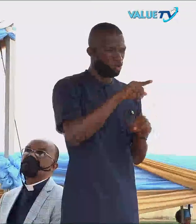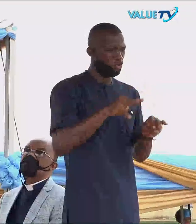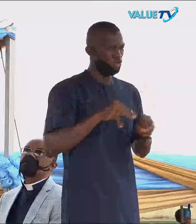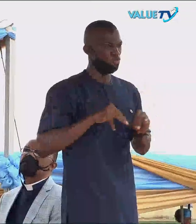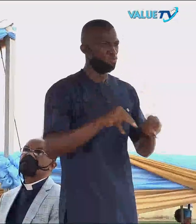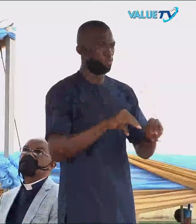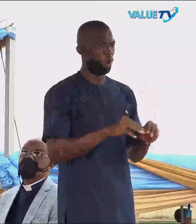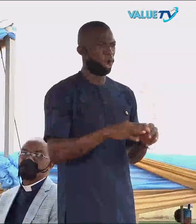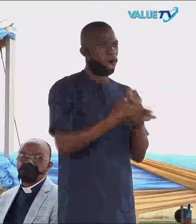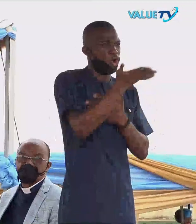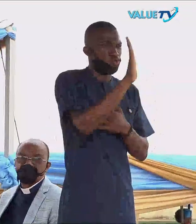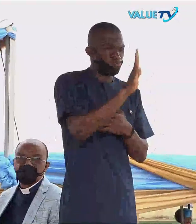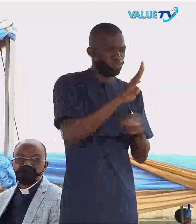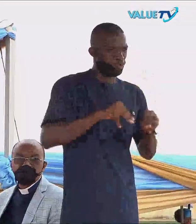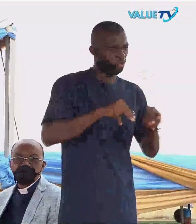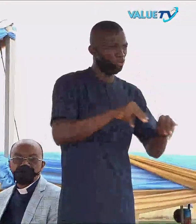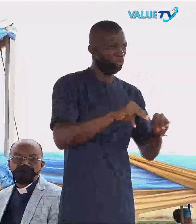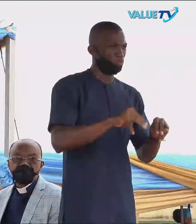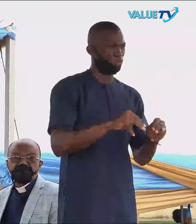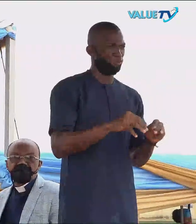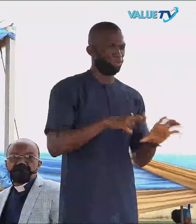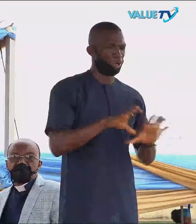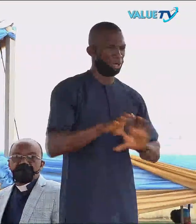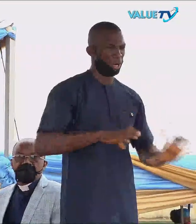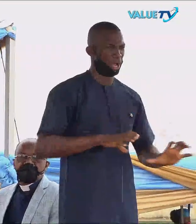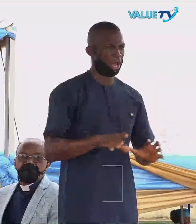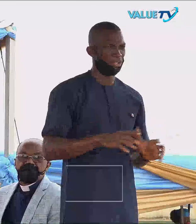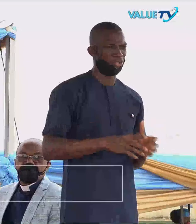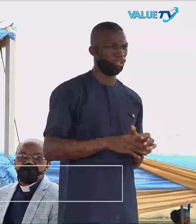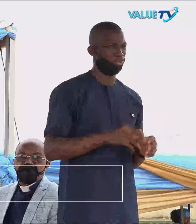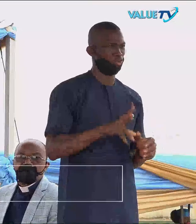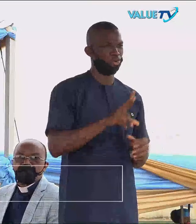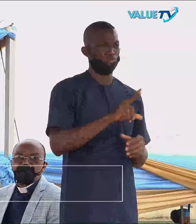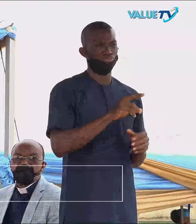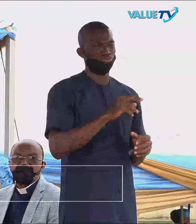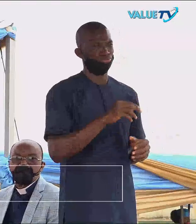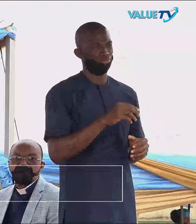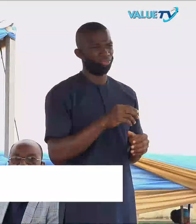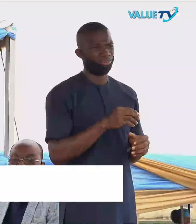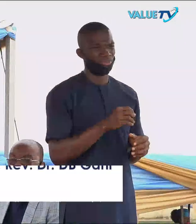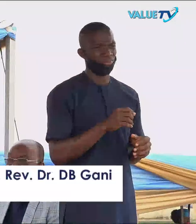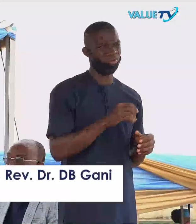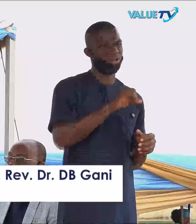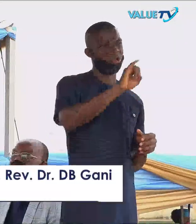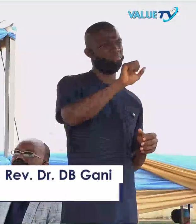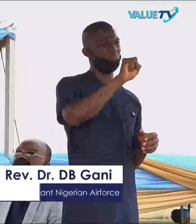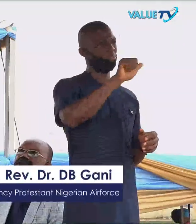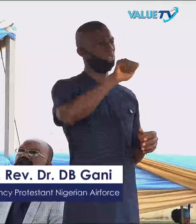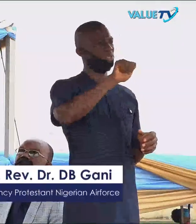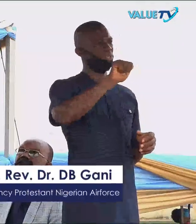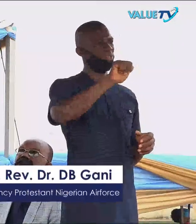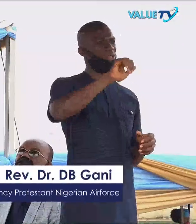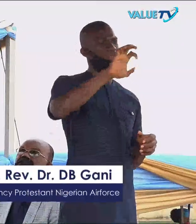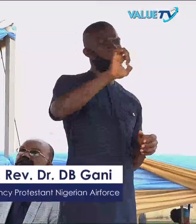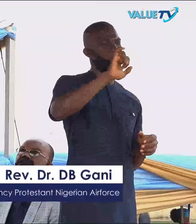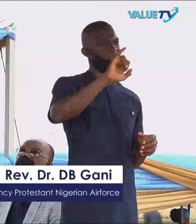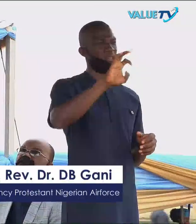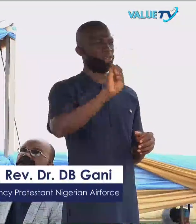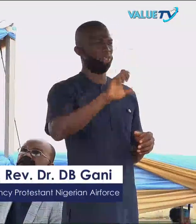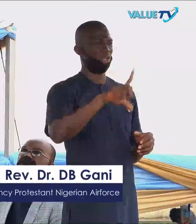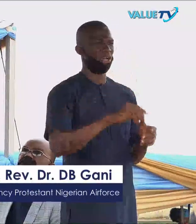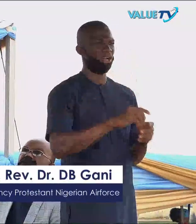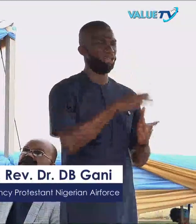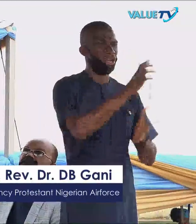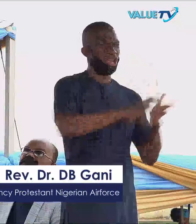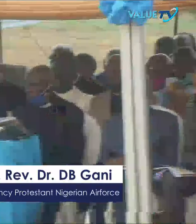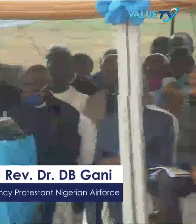What moves him towards an action. No wonder Isaiah chapter number 43 verse 7, the Lord